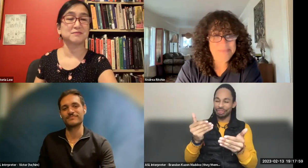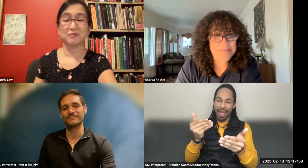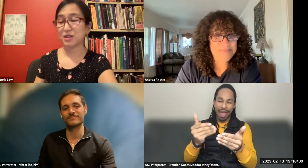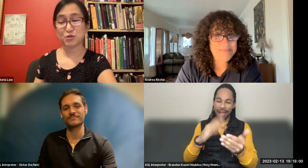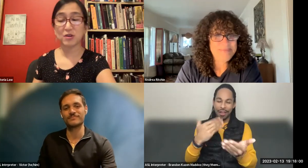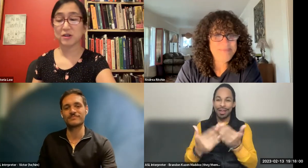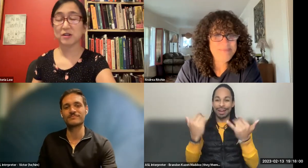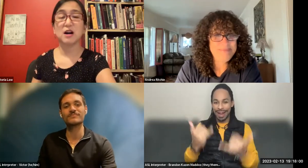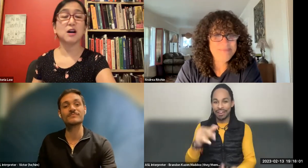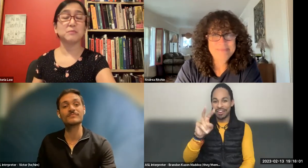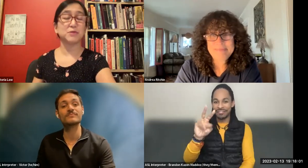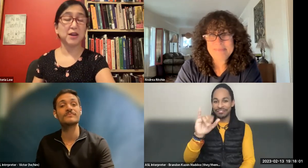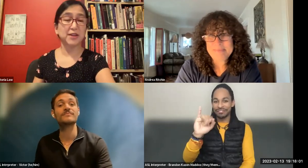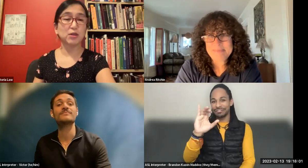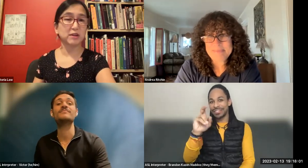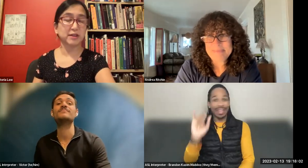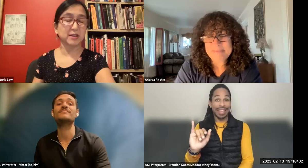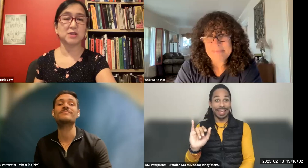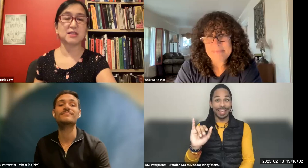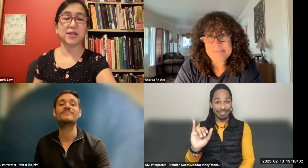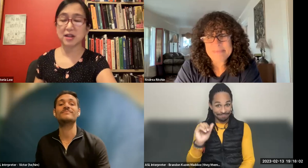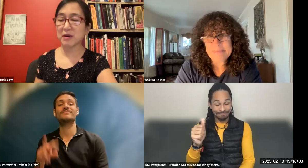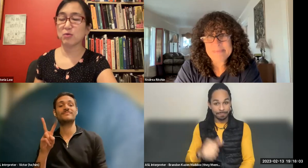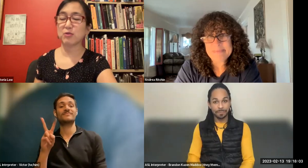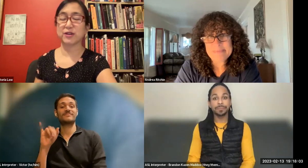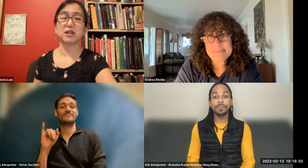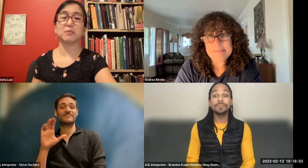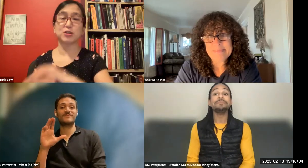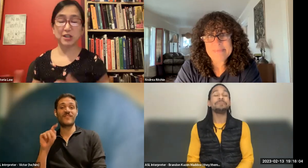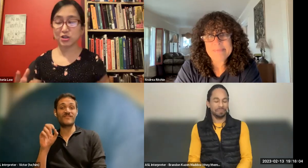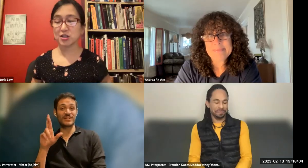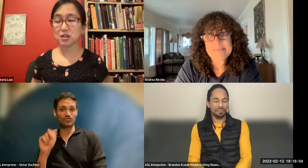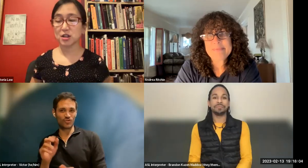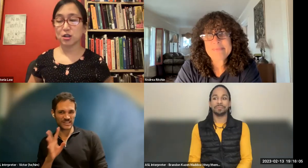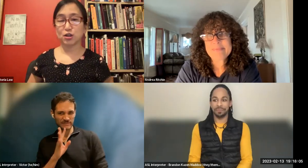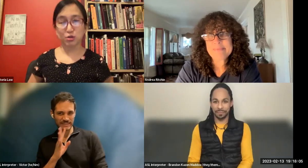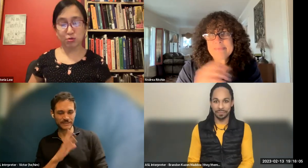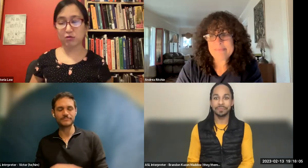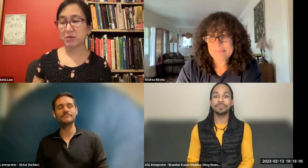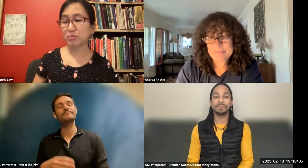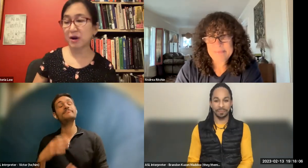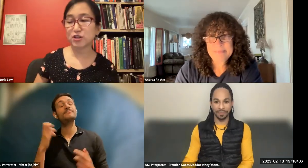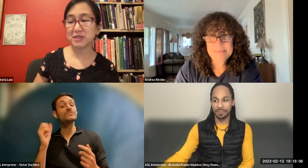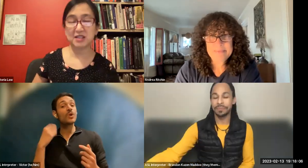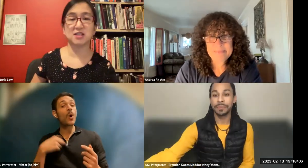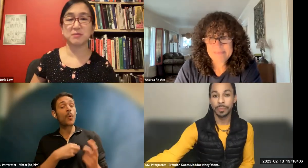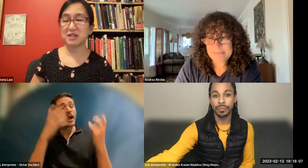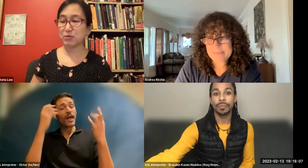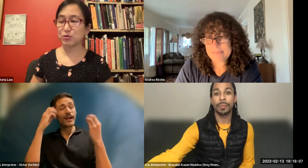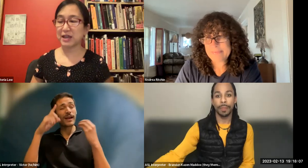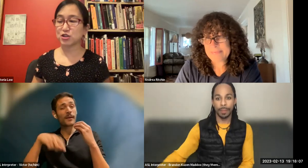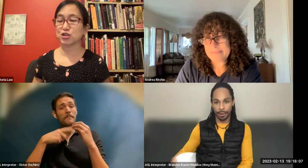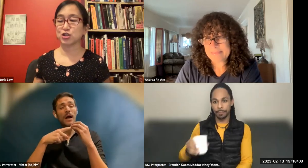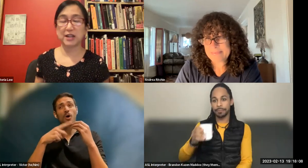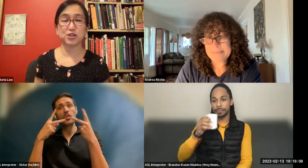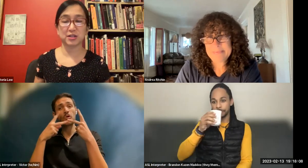Vicky. Sure. So I think that one of the things we need to think about when we're thinking about changes to the criminal punishment system is